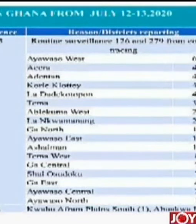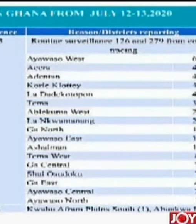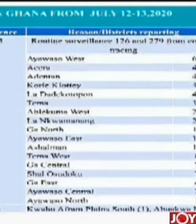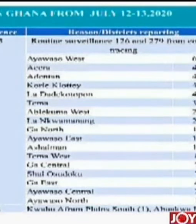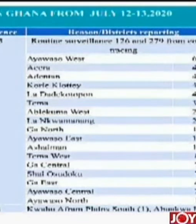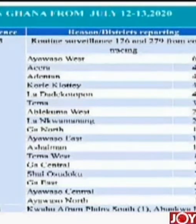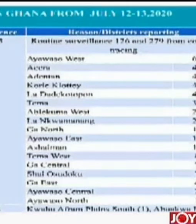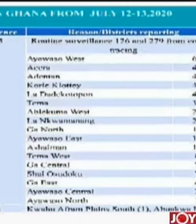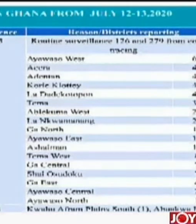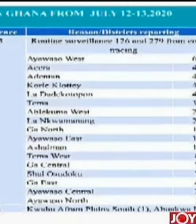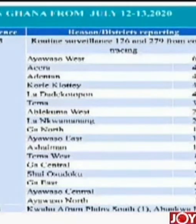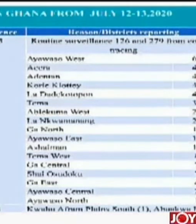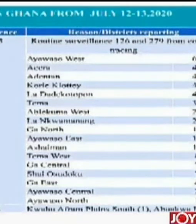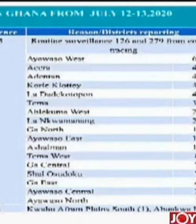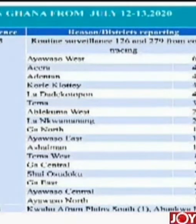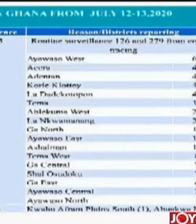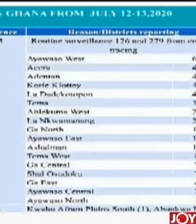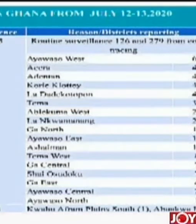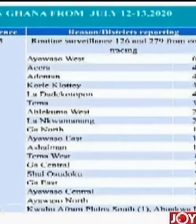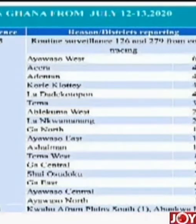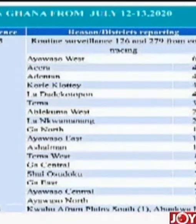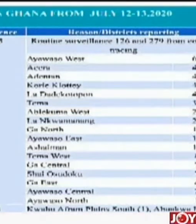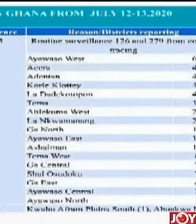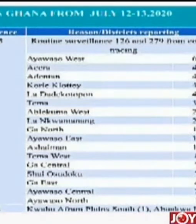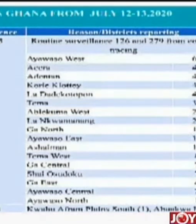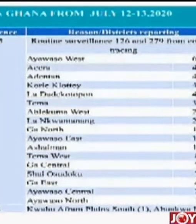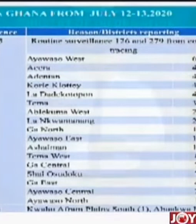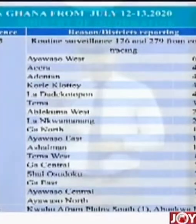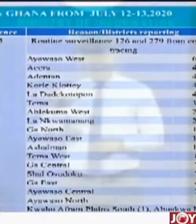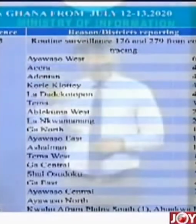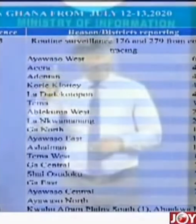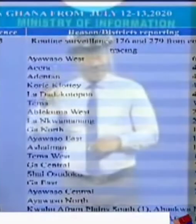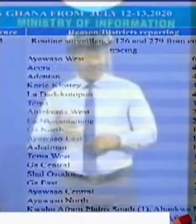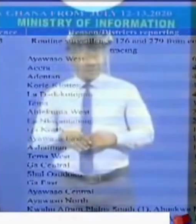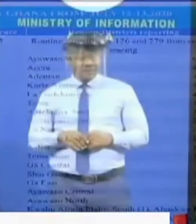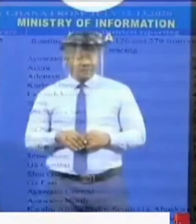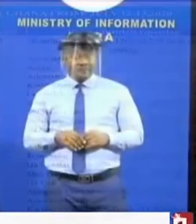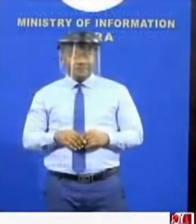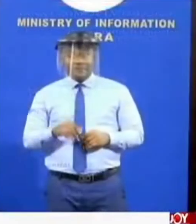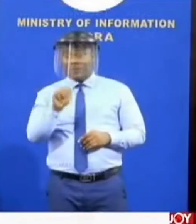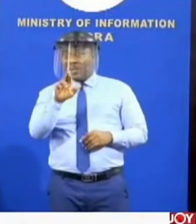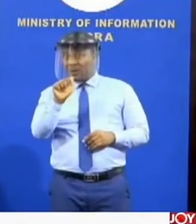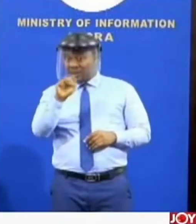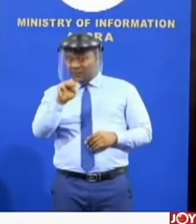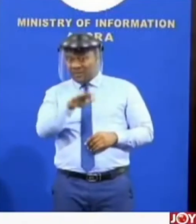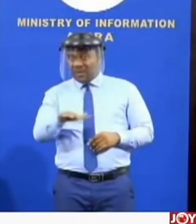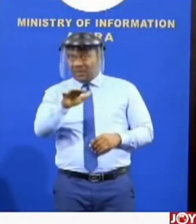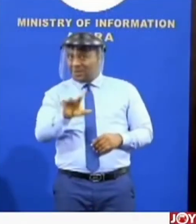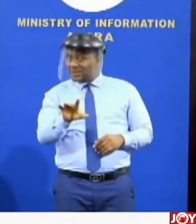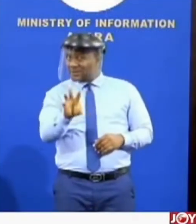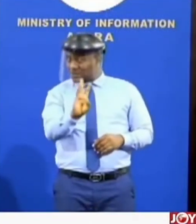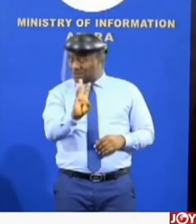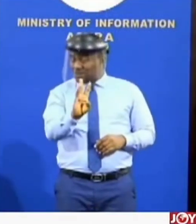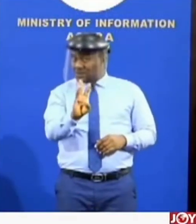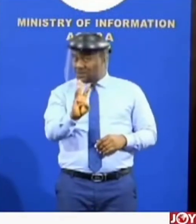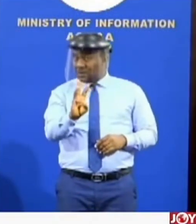that's Kofodia North, reported 8, Kowa from Plain 6, Kowa South 11,